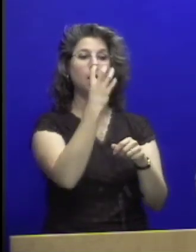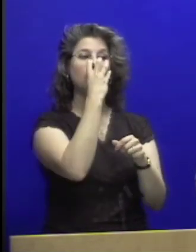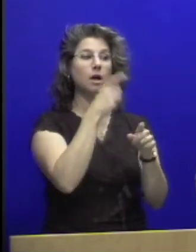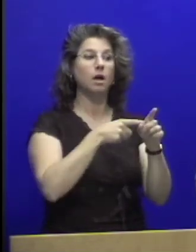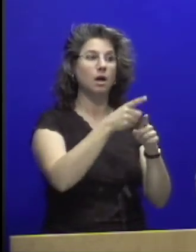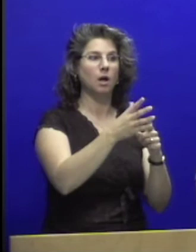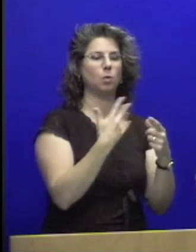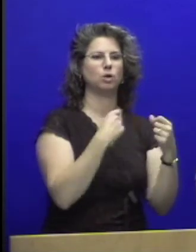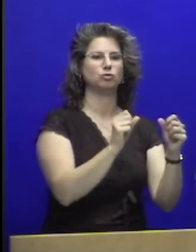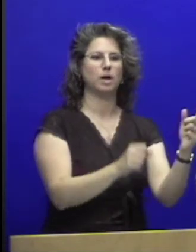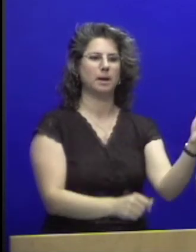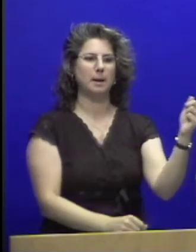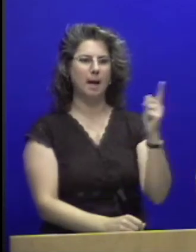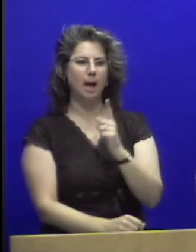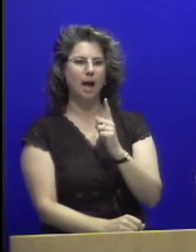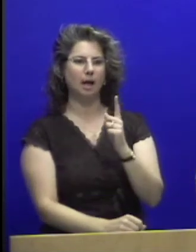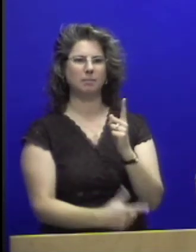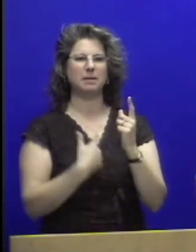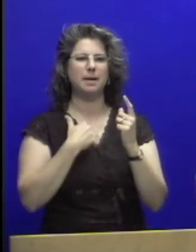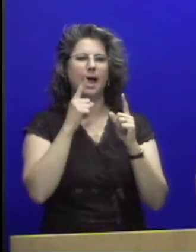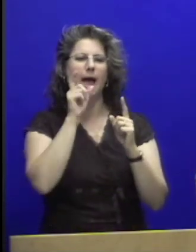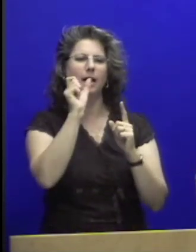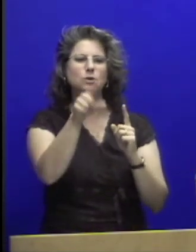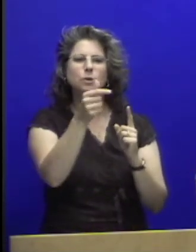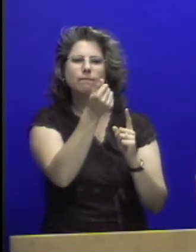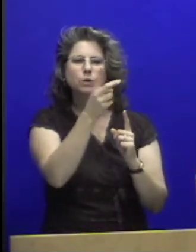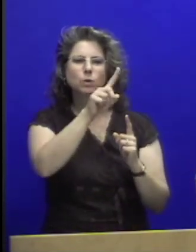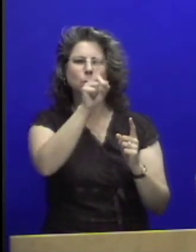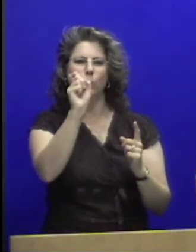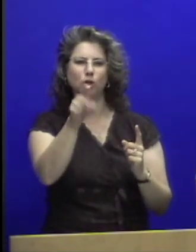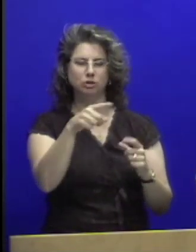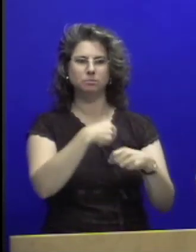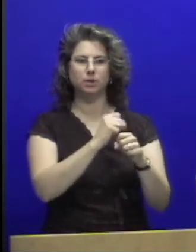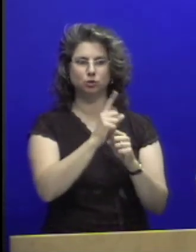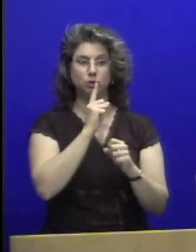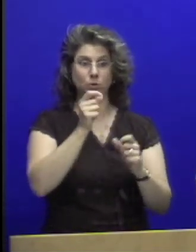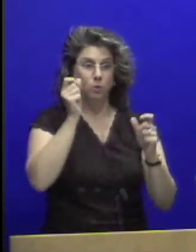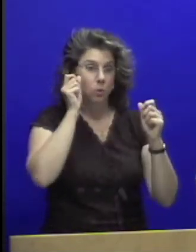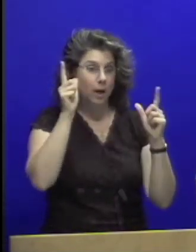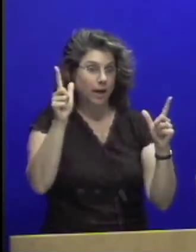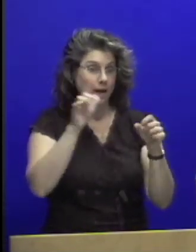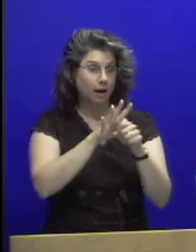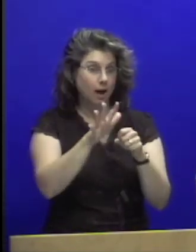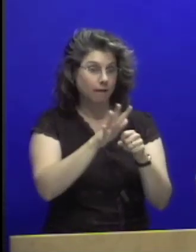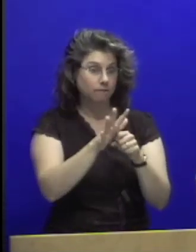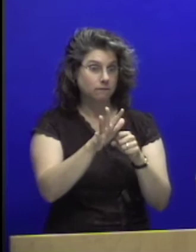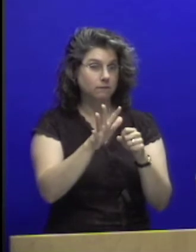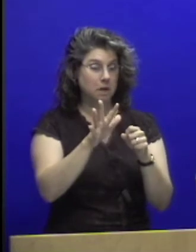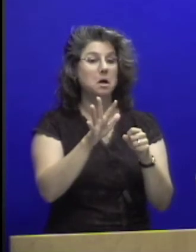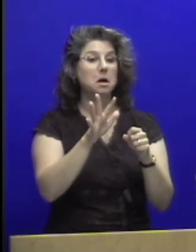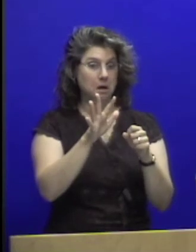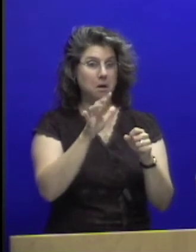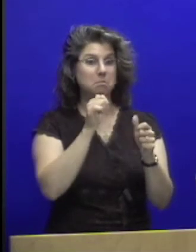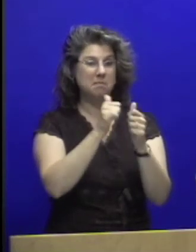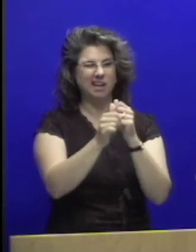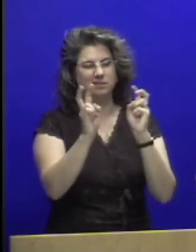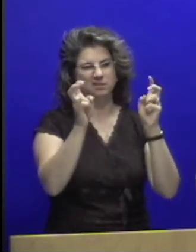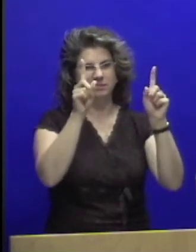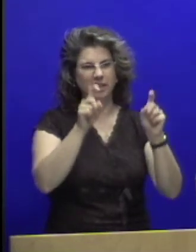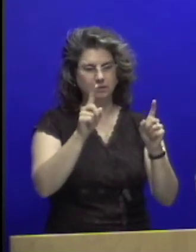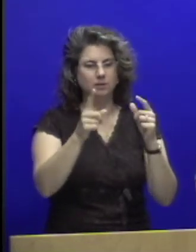may try to get you to do some commands to make sure that you're really awake enough to take out the breathing tube.